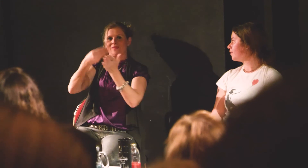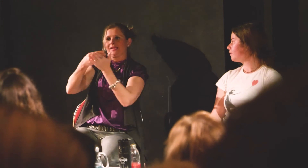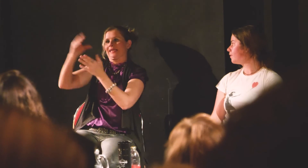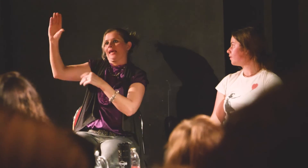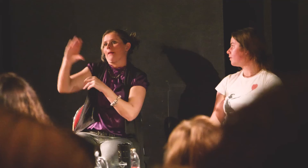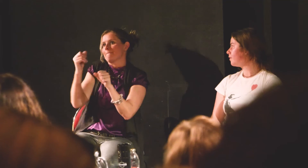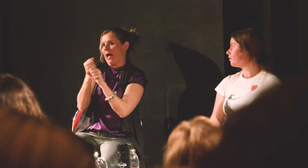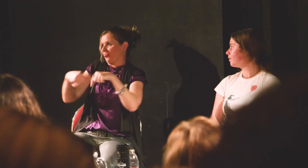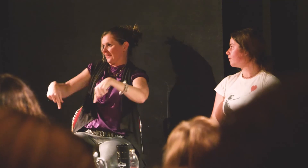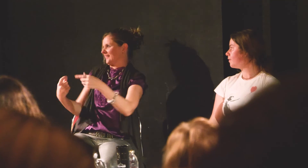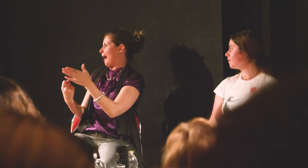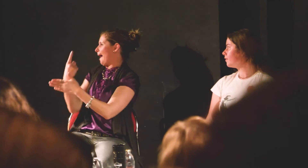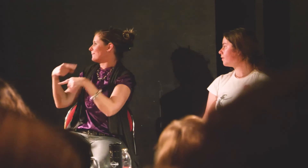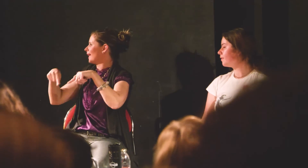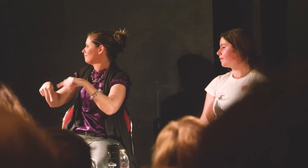and also